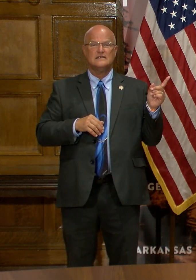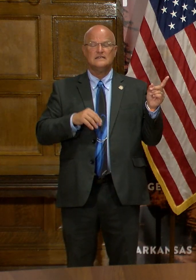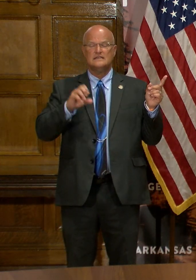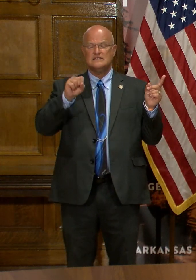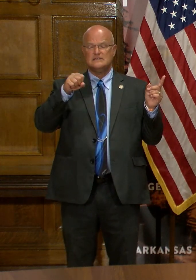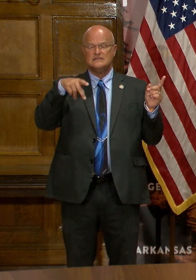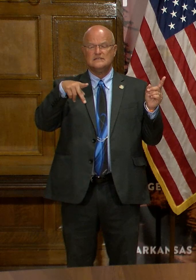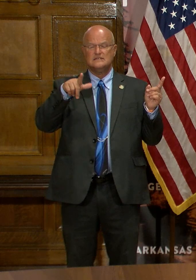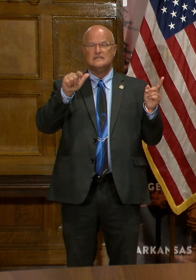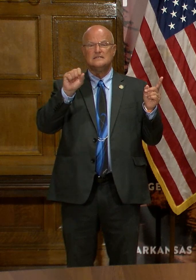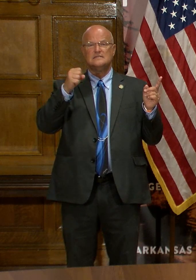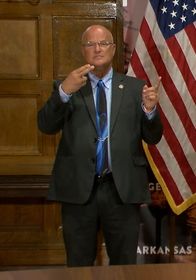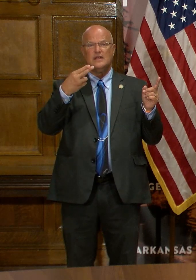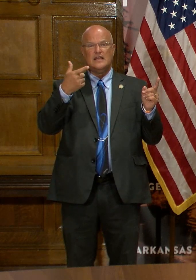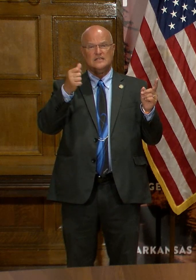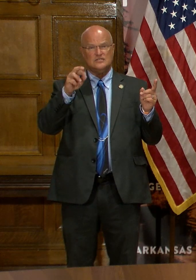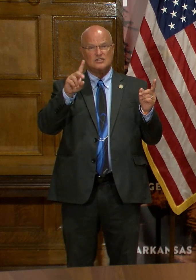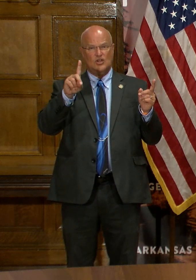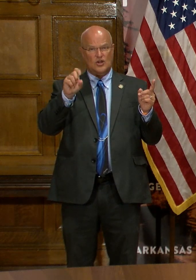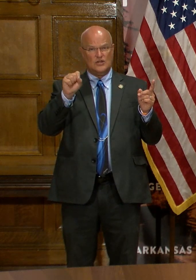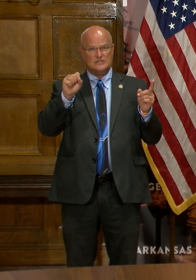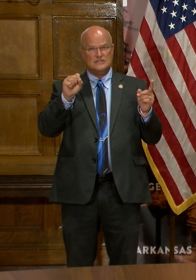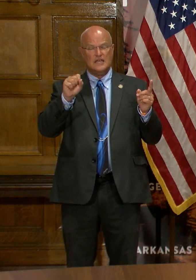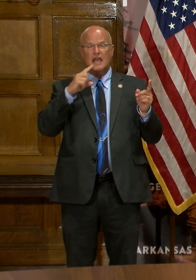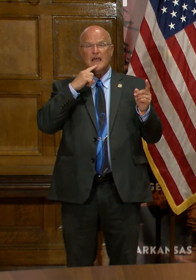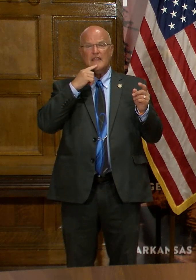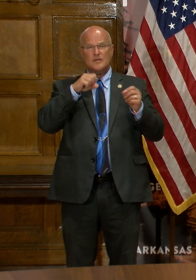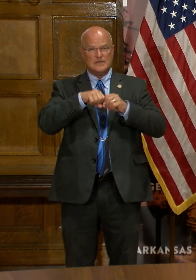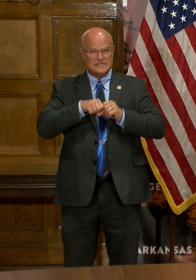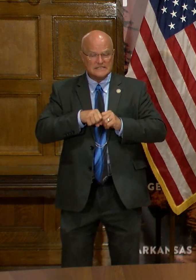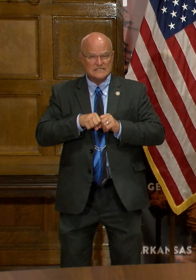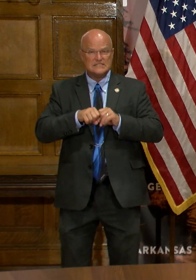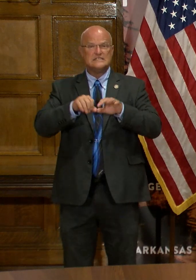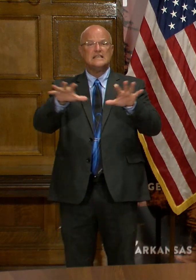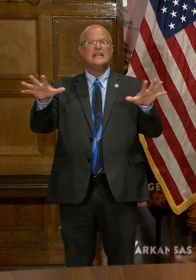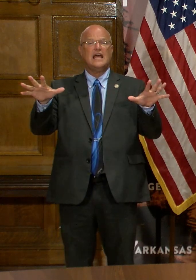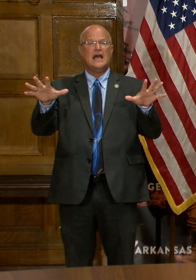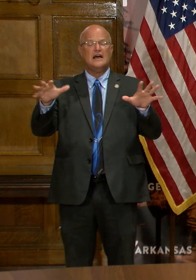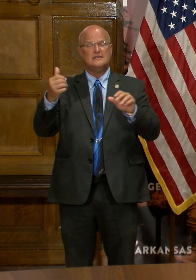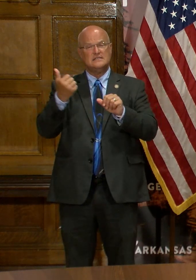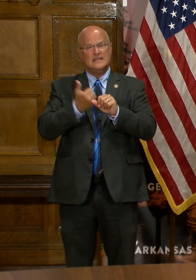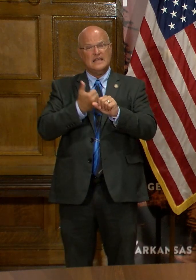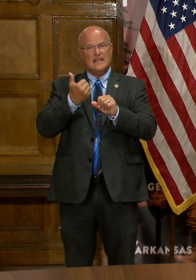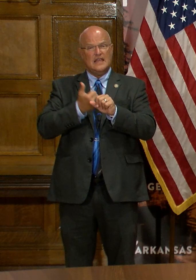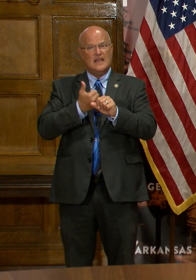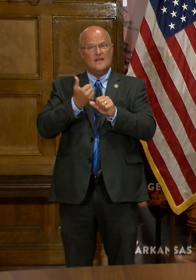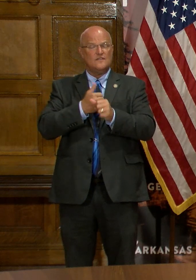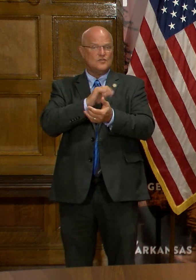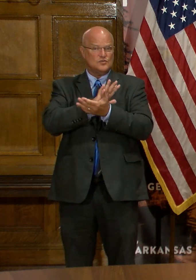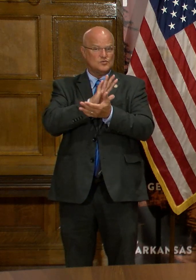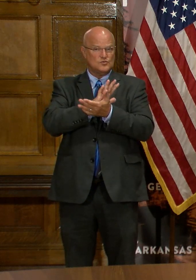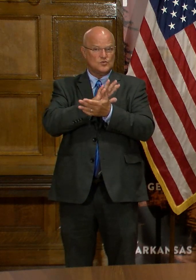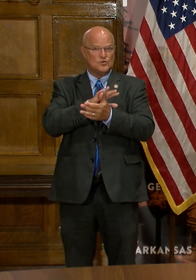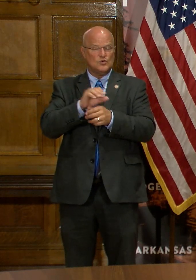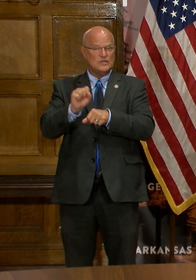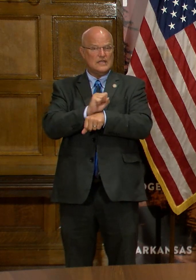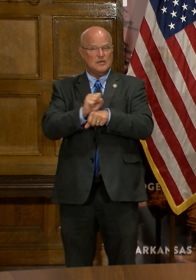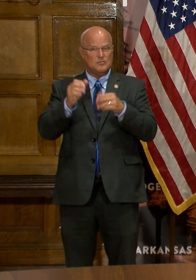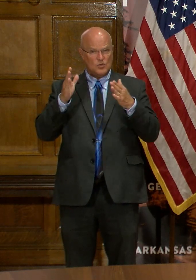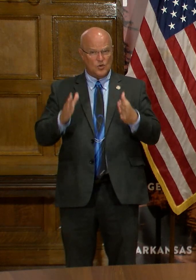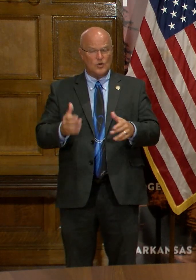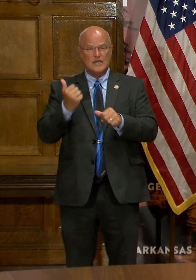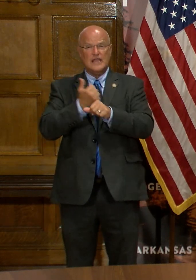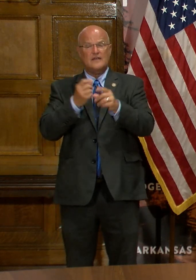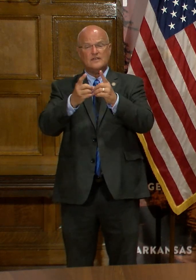splash guard face shields, and they are being sent out to every school employee in